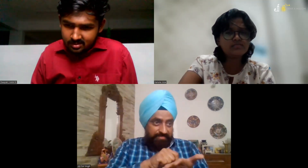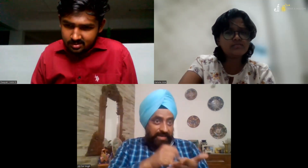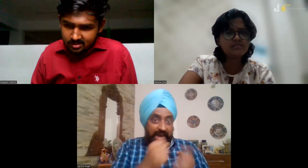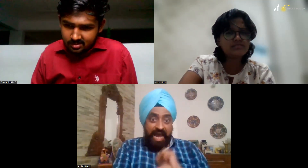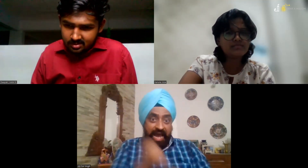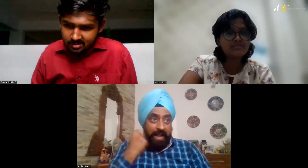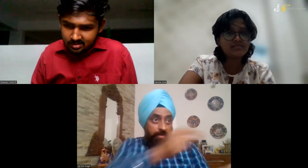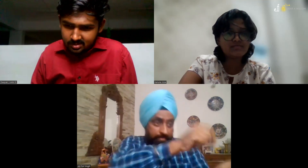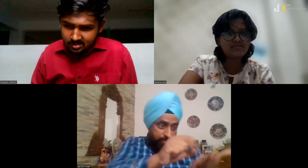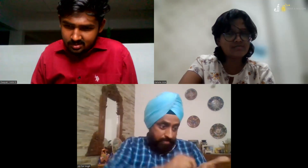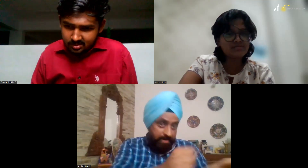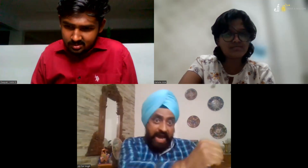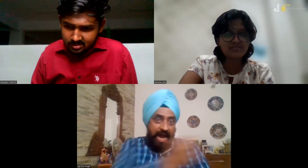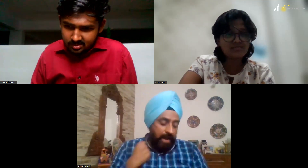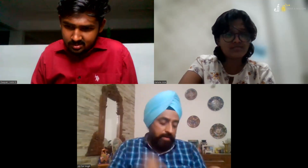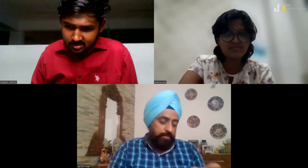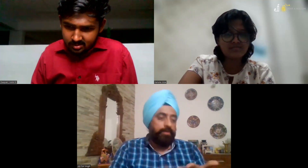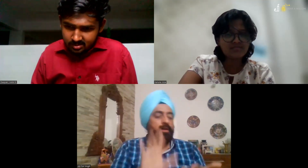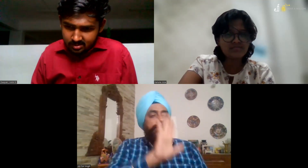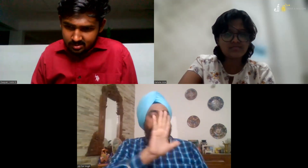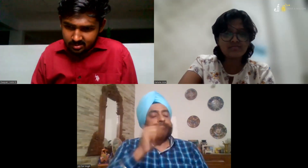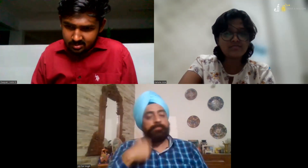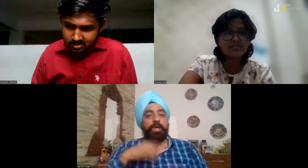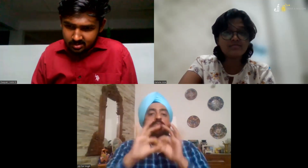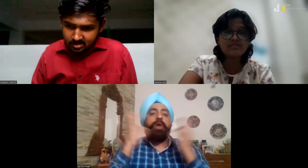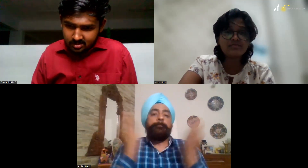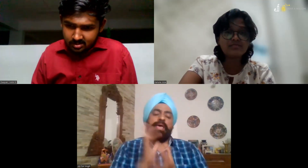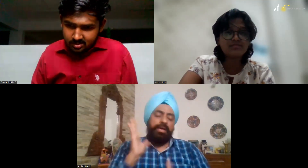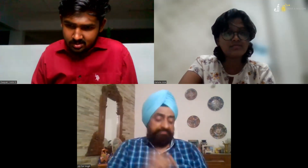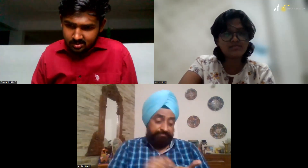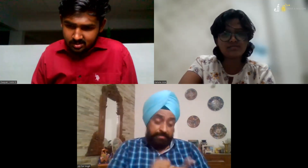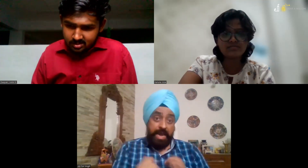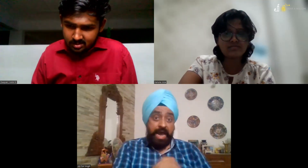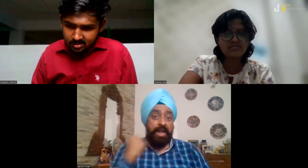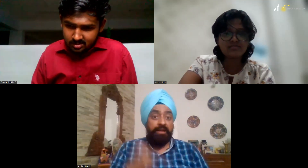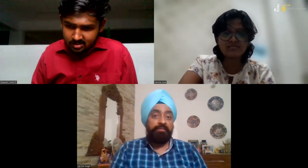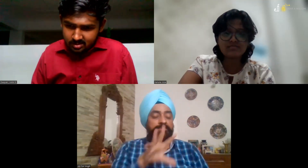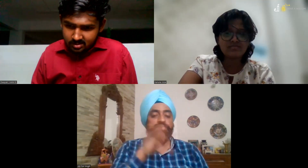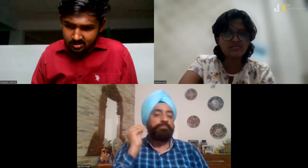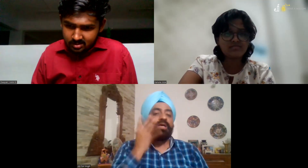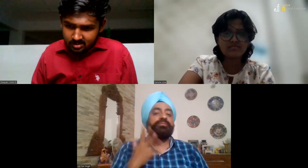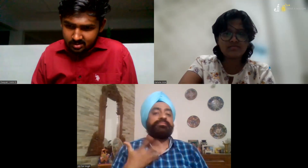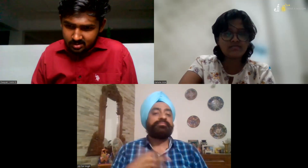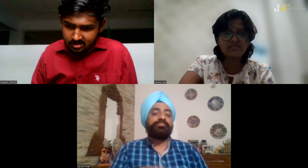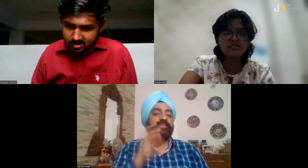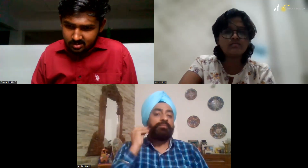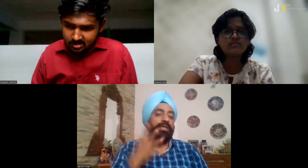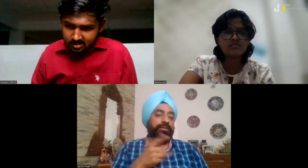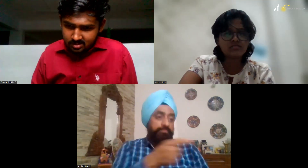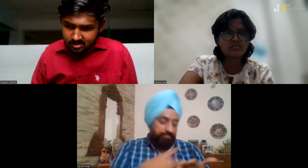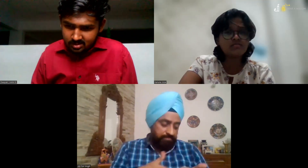and then we shared that we are deaf, and we had the written question answer round, like kind of written conversation. So they were